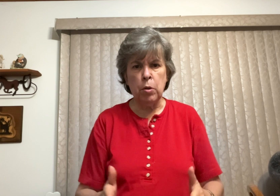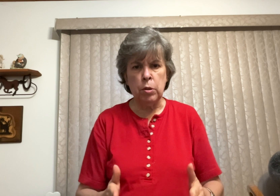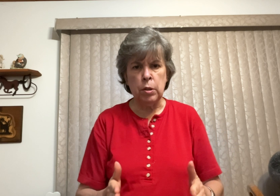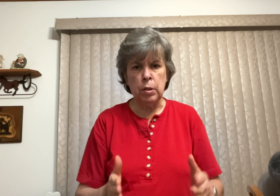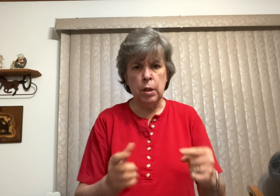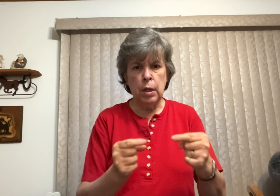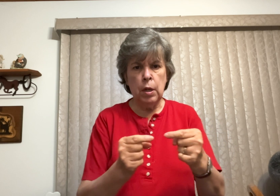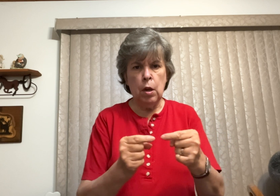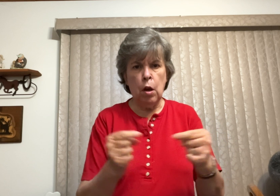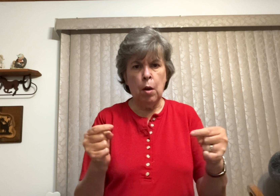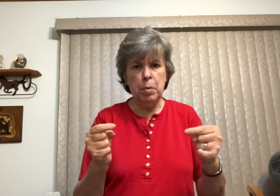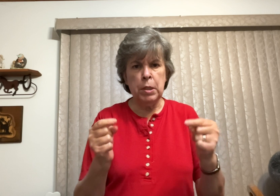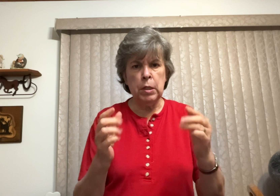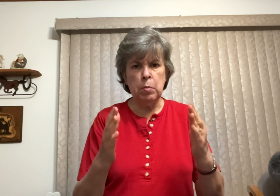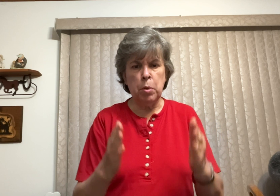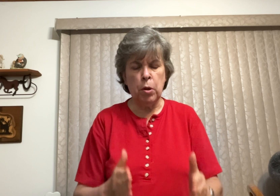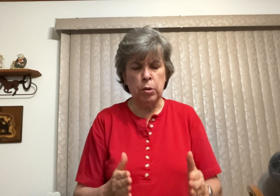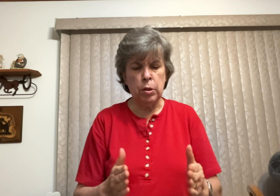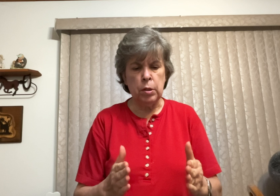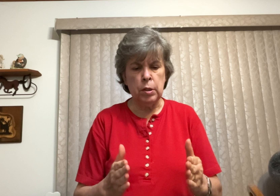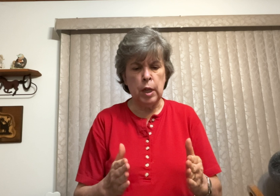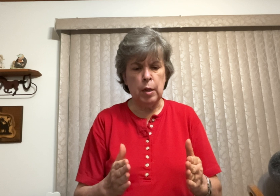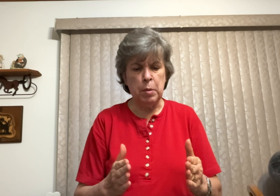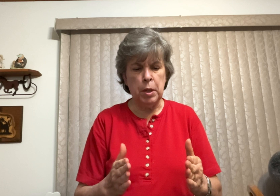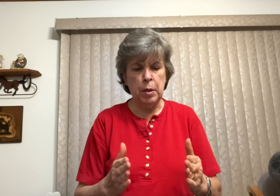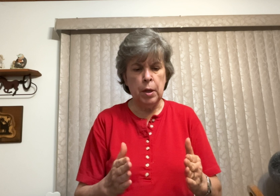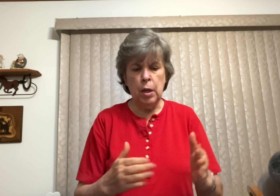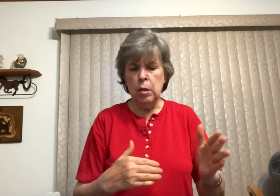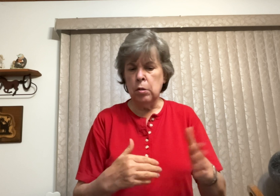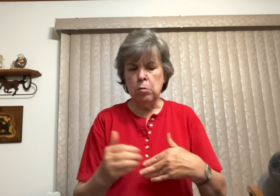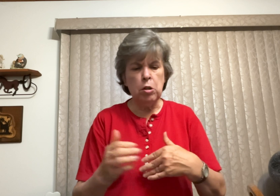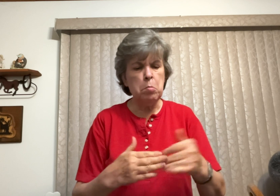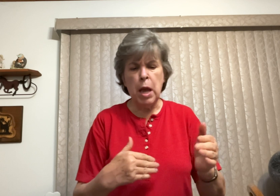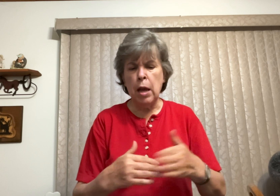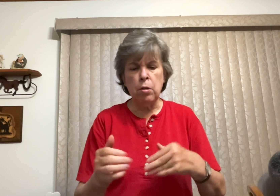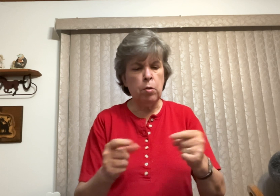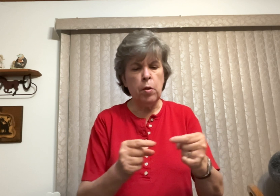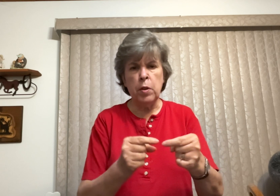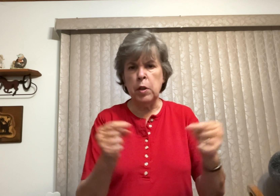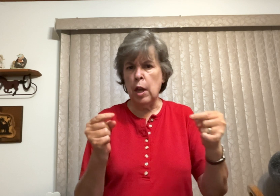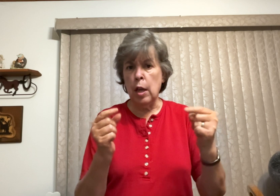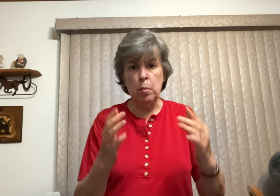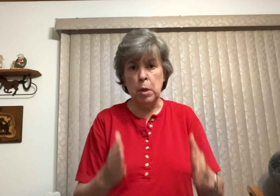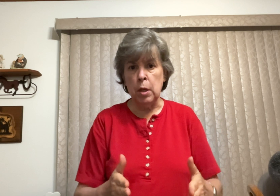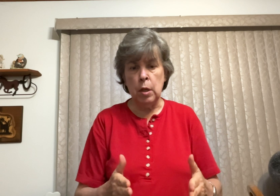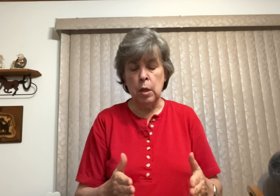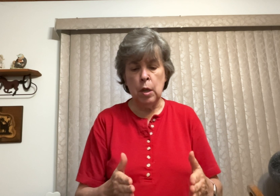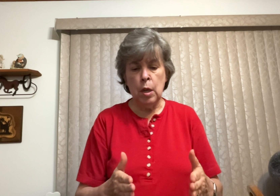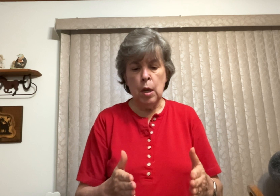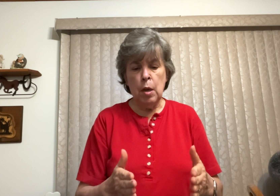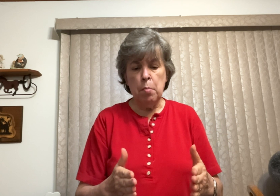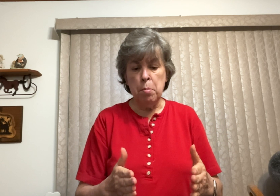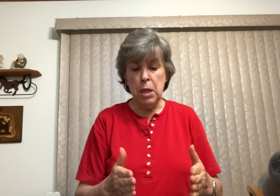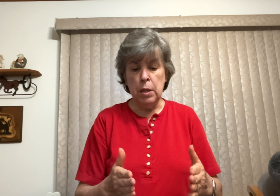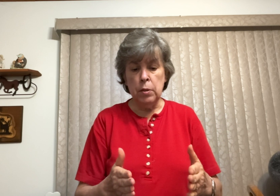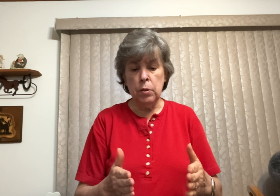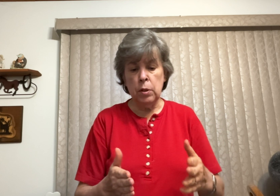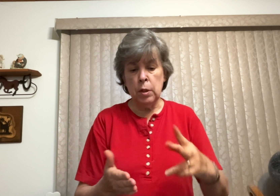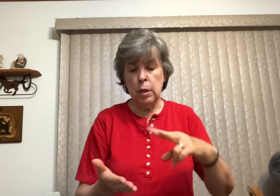person. Opposite person is enemy. So no matter that the enemy means, and this